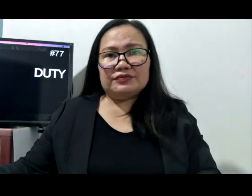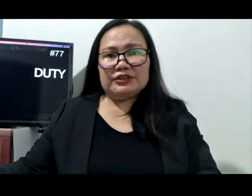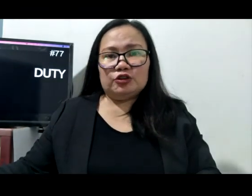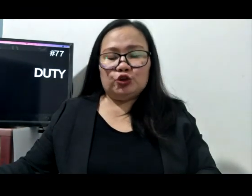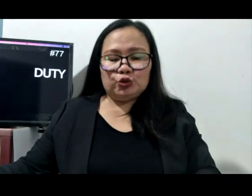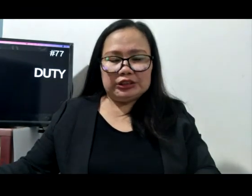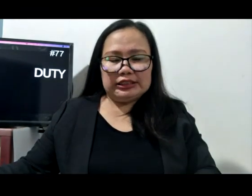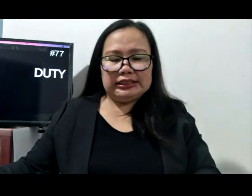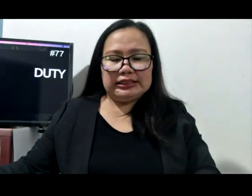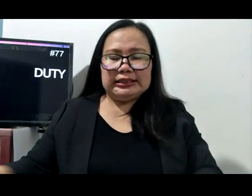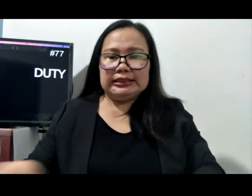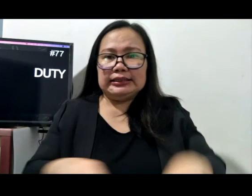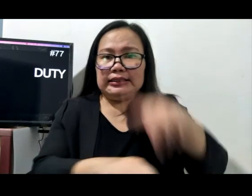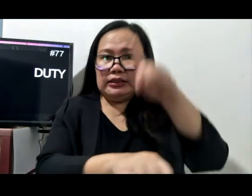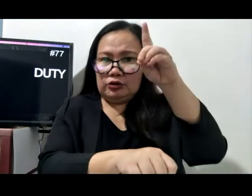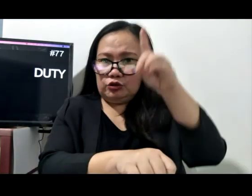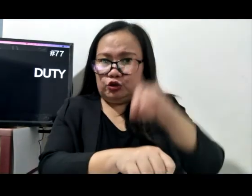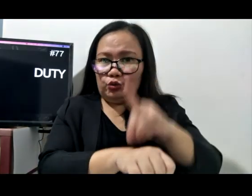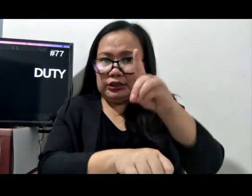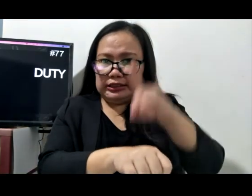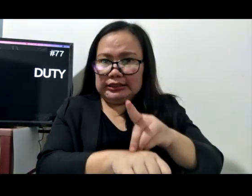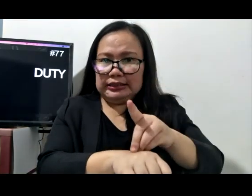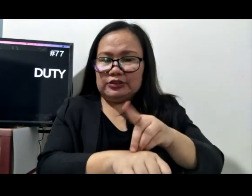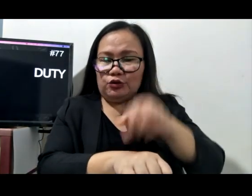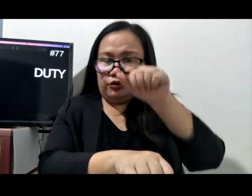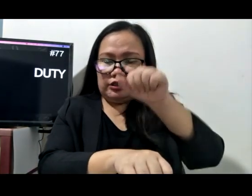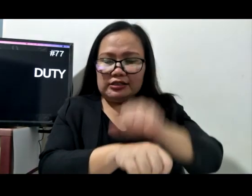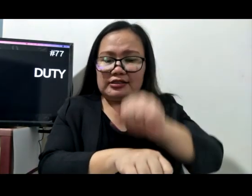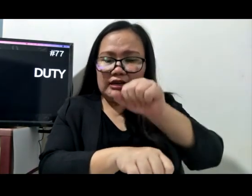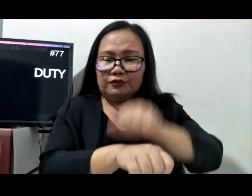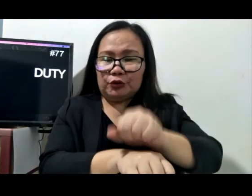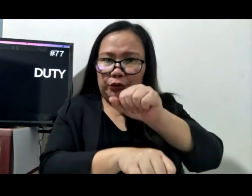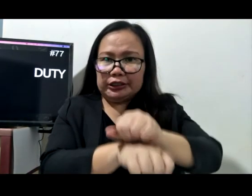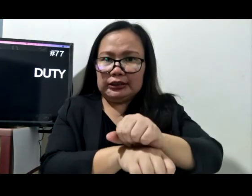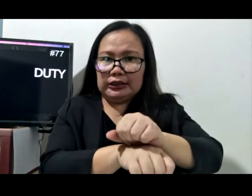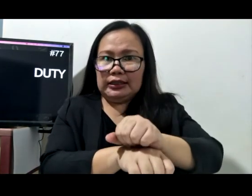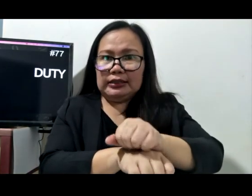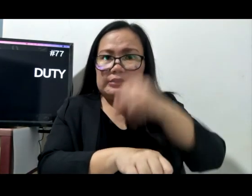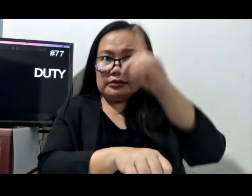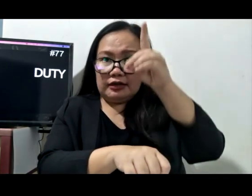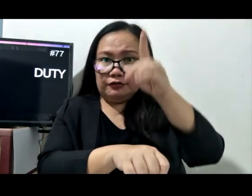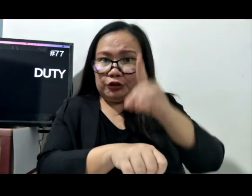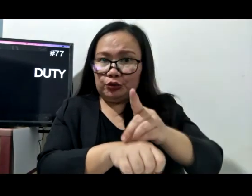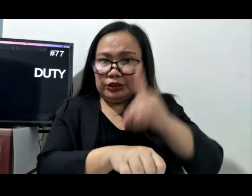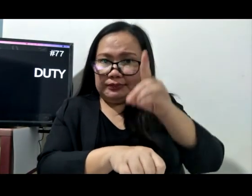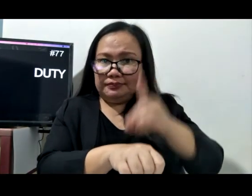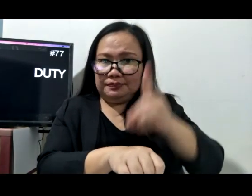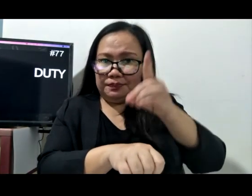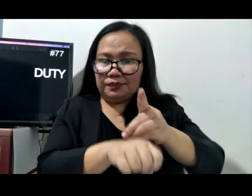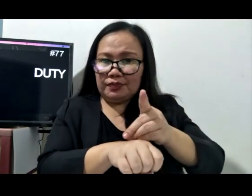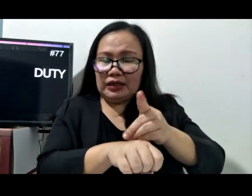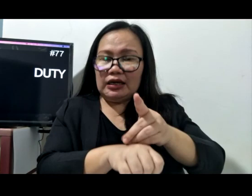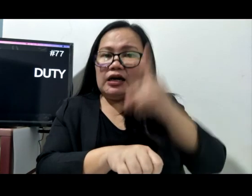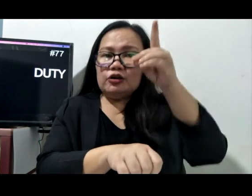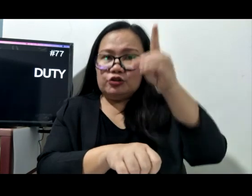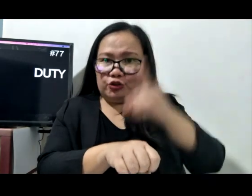77. Duty. Duty. So this is a sign for work. This is a sign for duty.